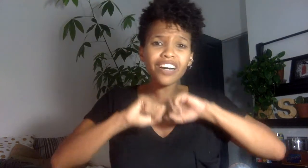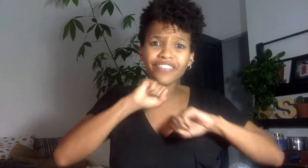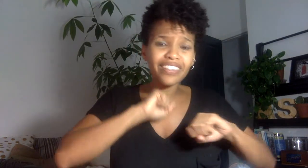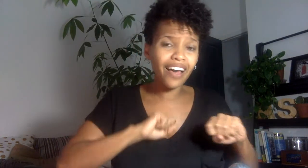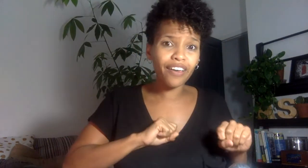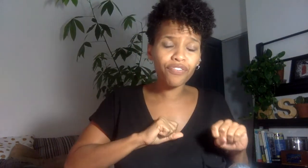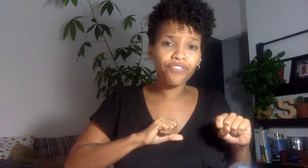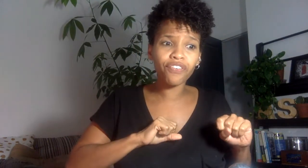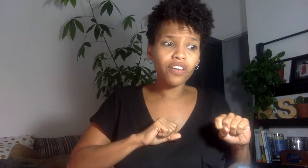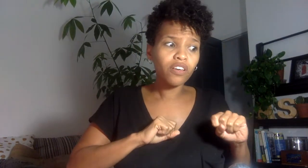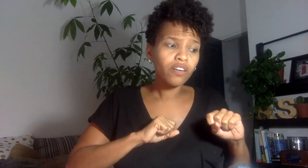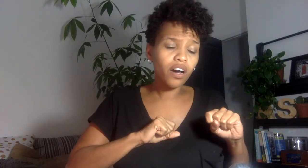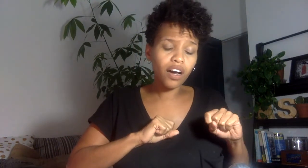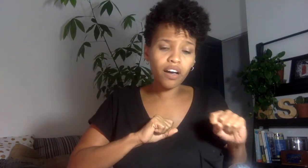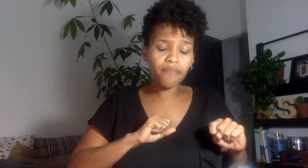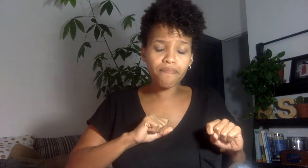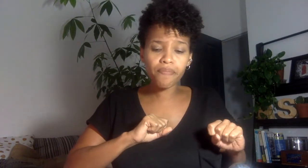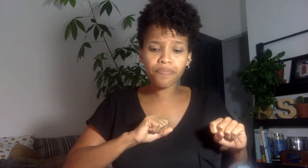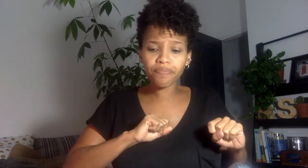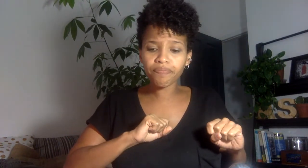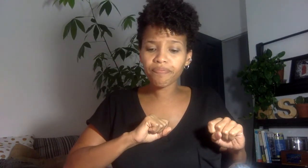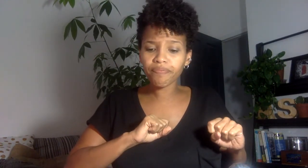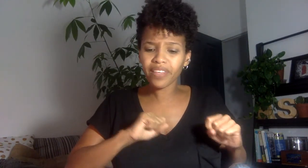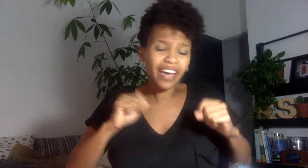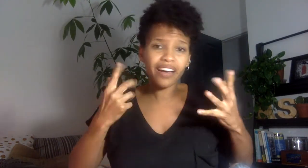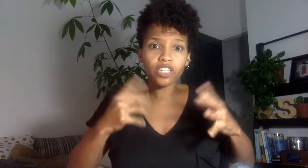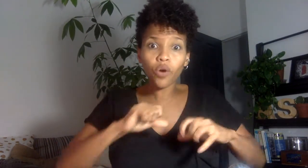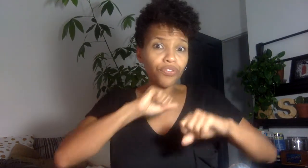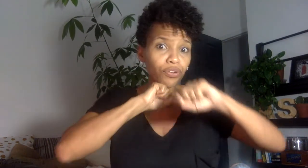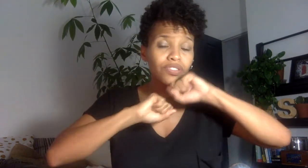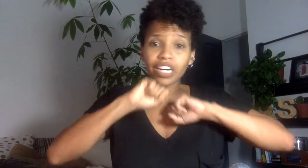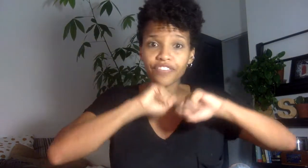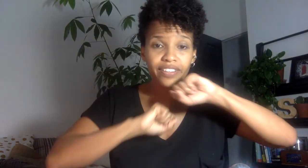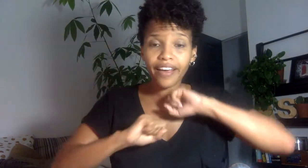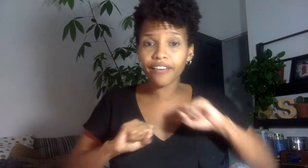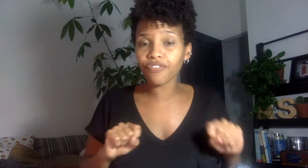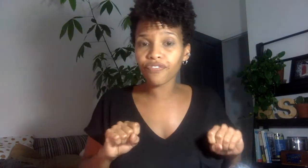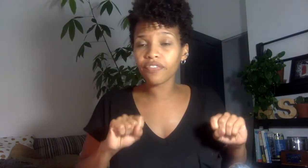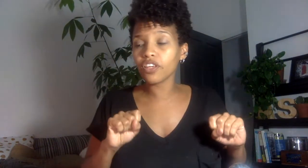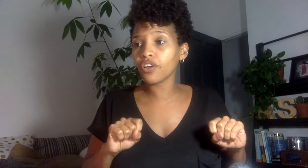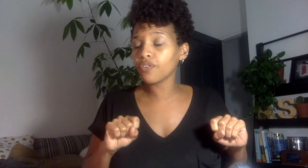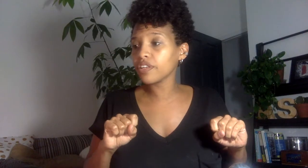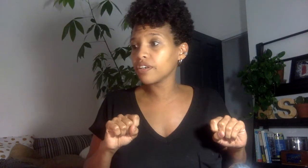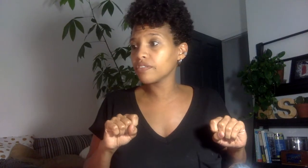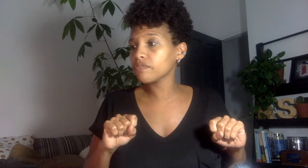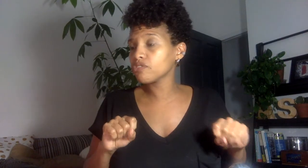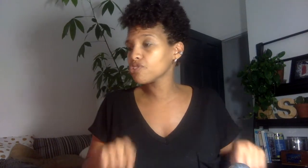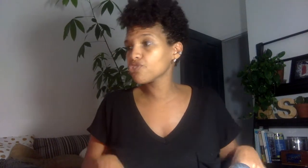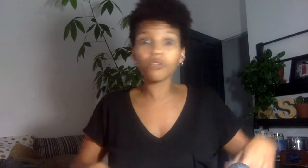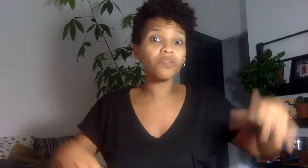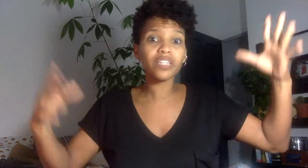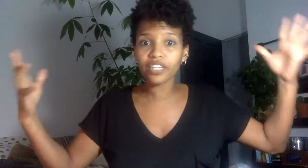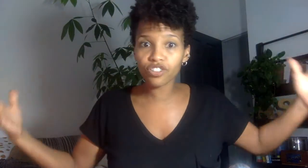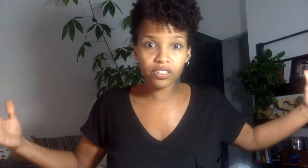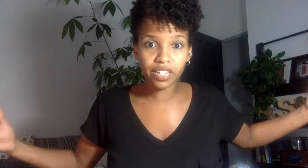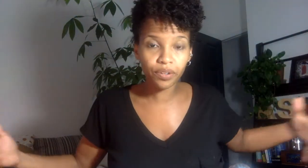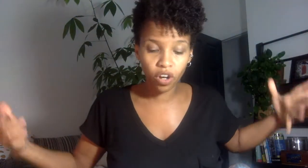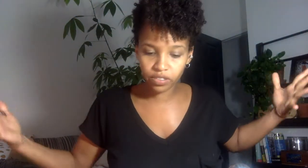in life. Going through stuff in life, the tribulations that we all deal